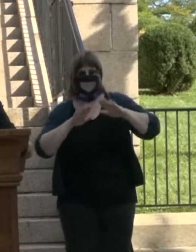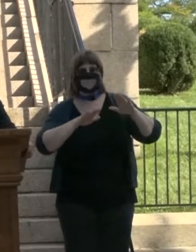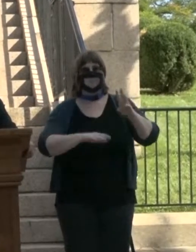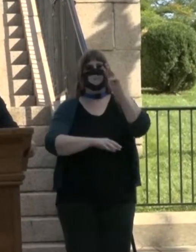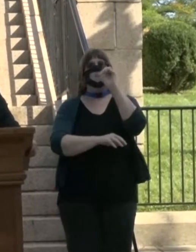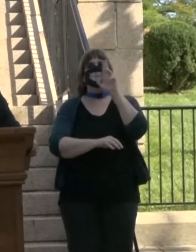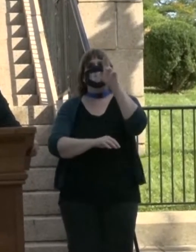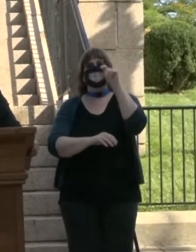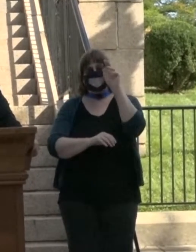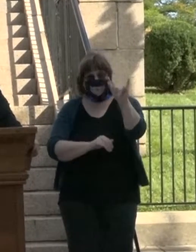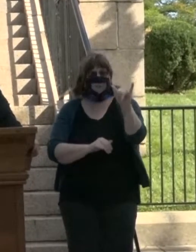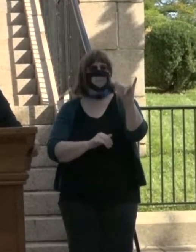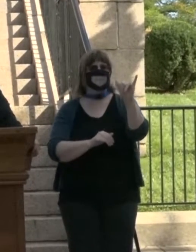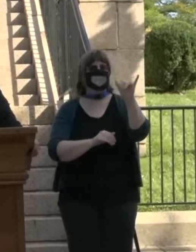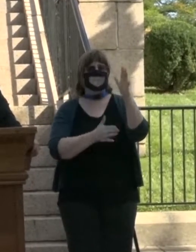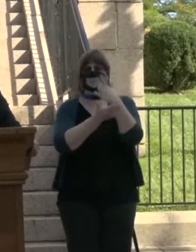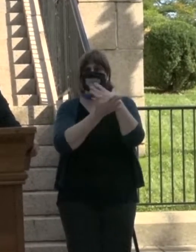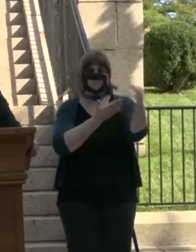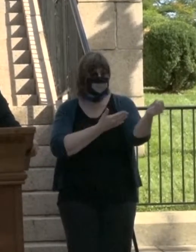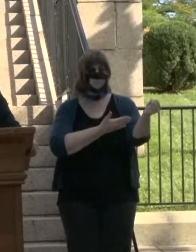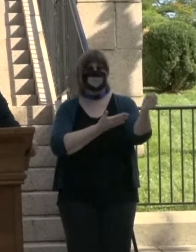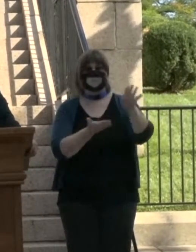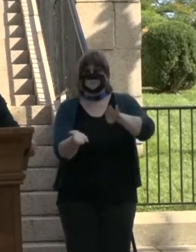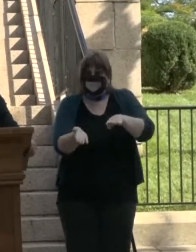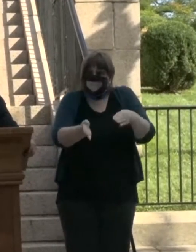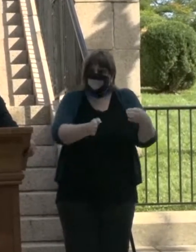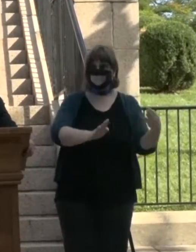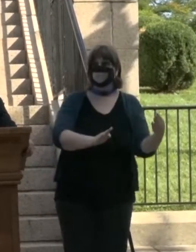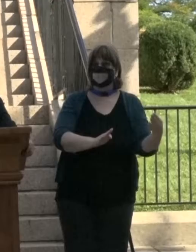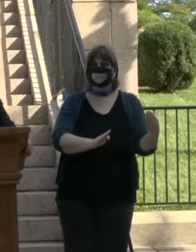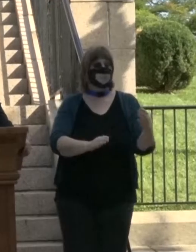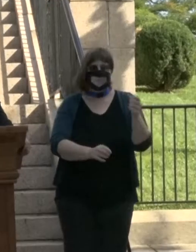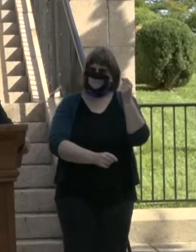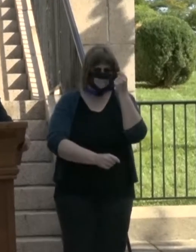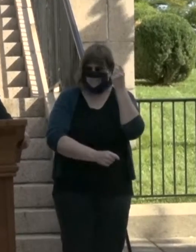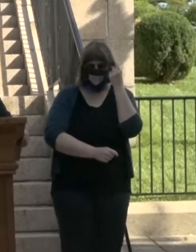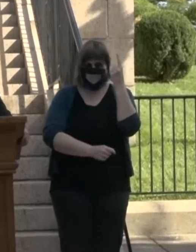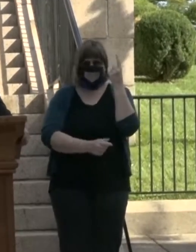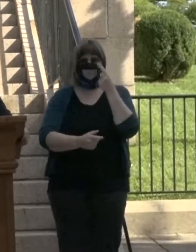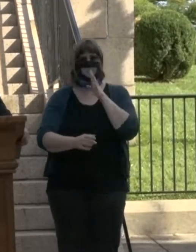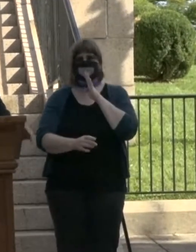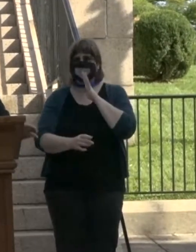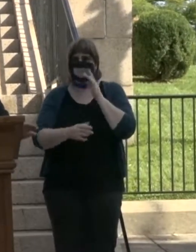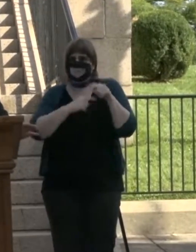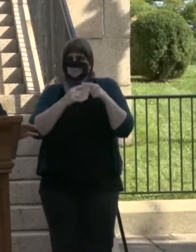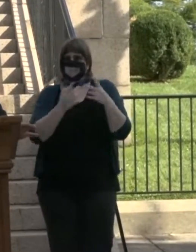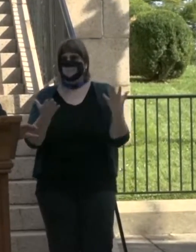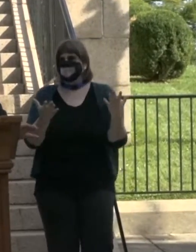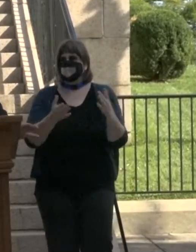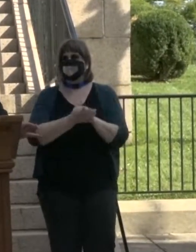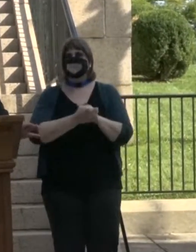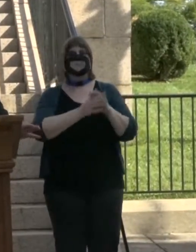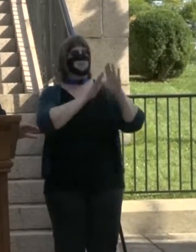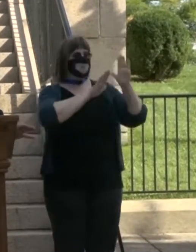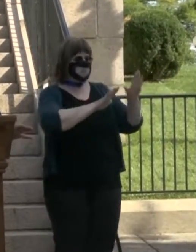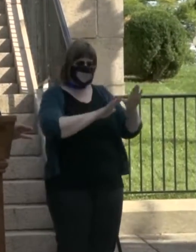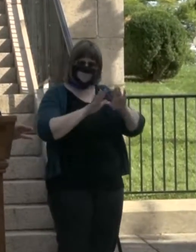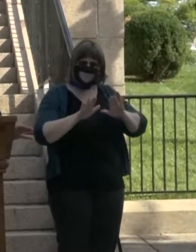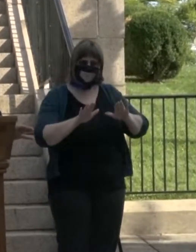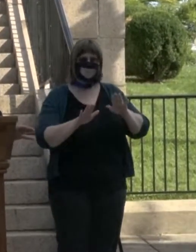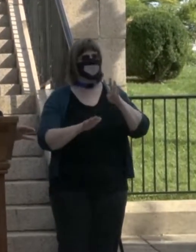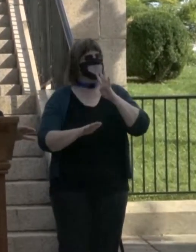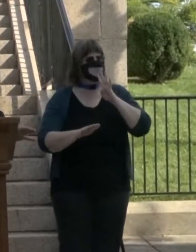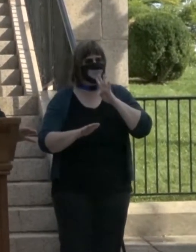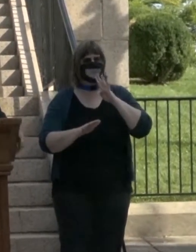saying, "Marty is gone. Marty is gone." And I still didn't understand what he was talking about. I go, "Todd, relax.